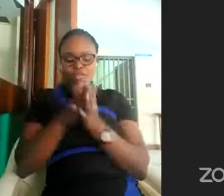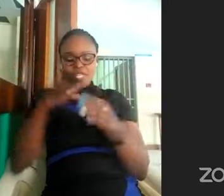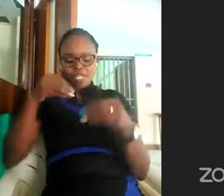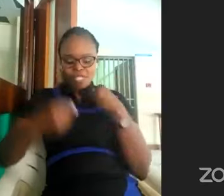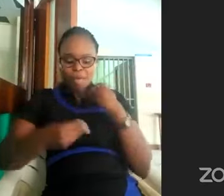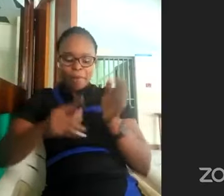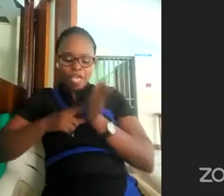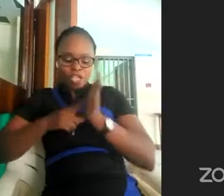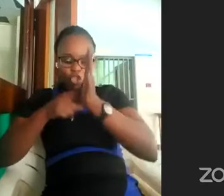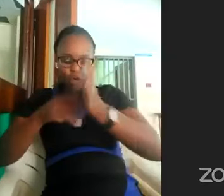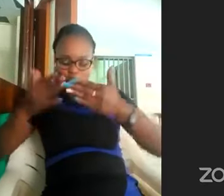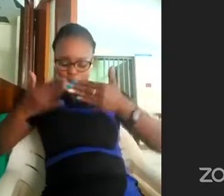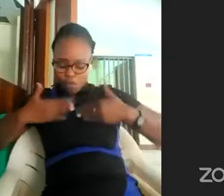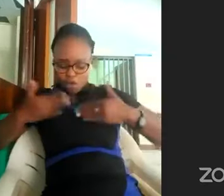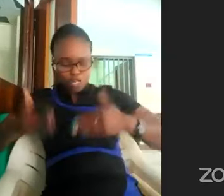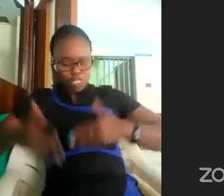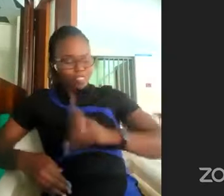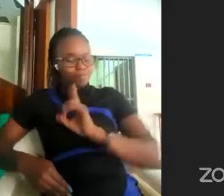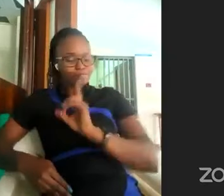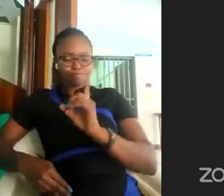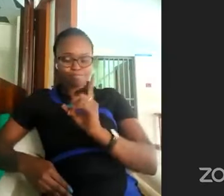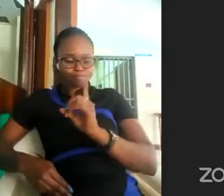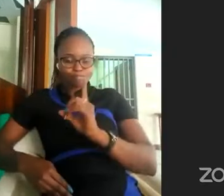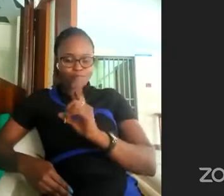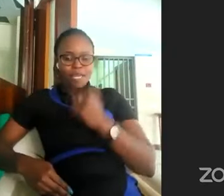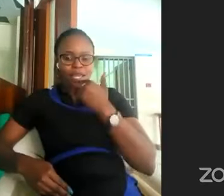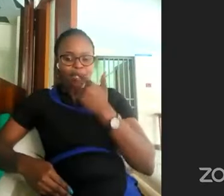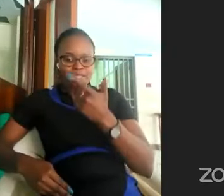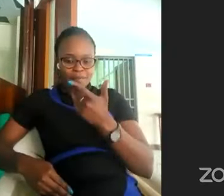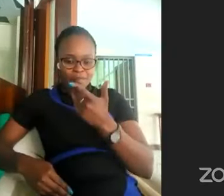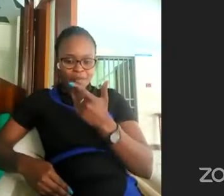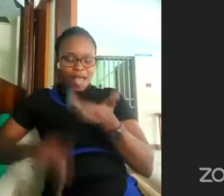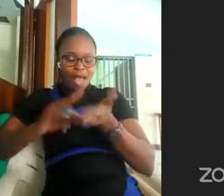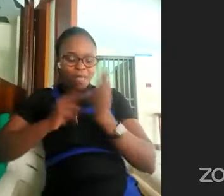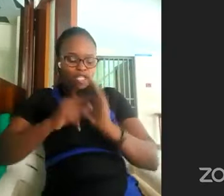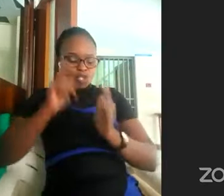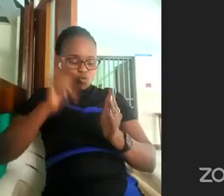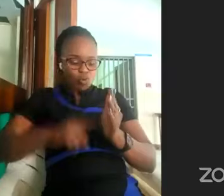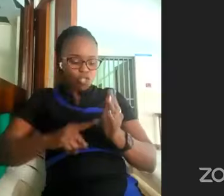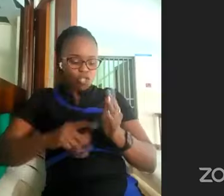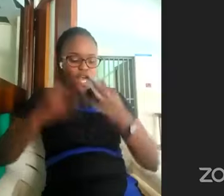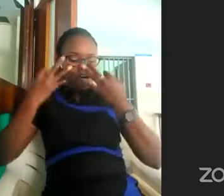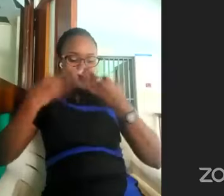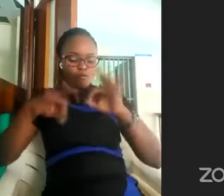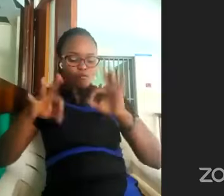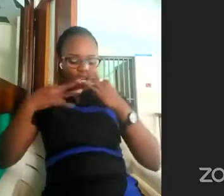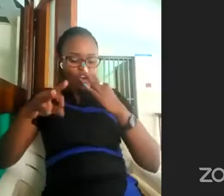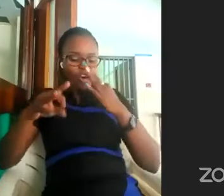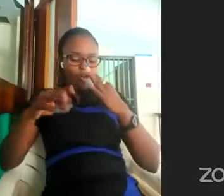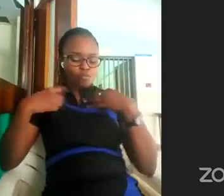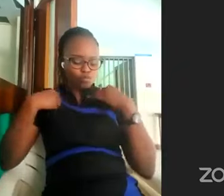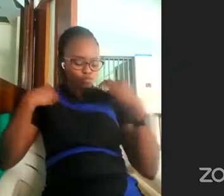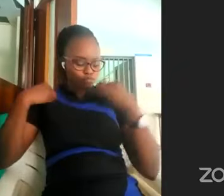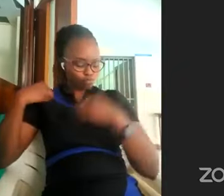mean that they don't have freedom to wear anything they want because of their disability. Maybe your legs are not looking good, so you